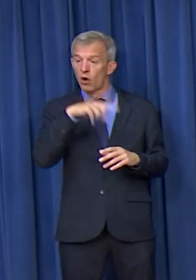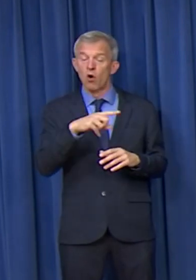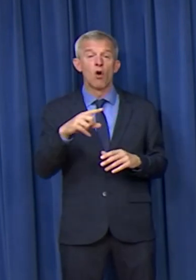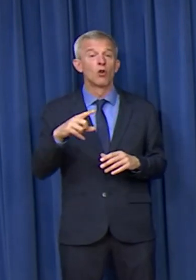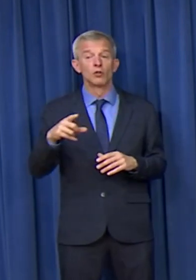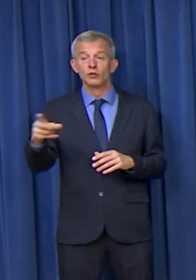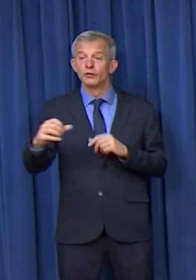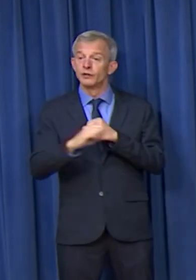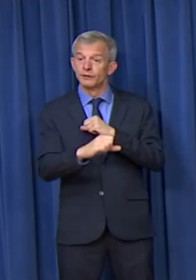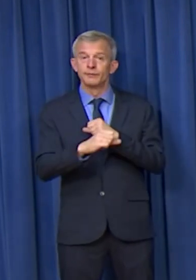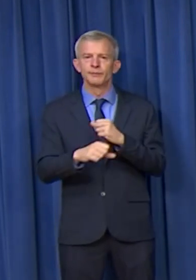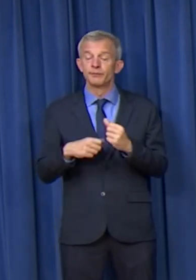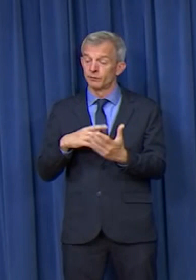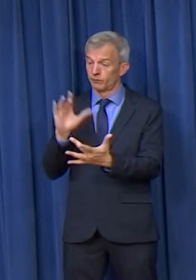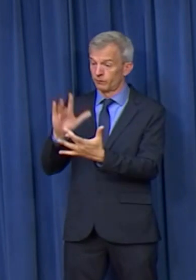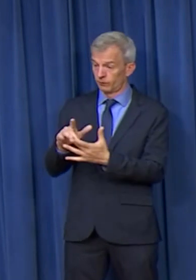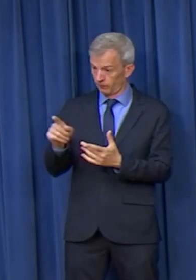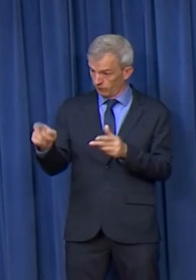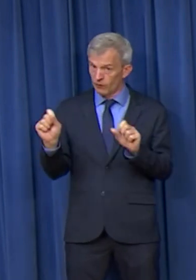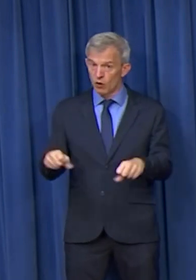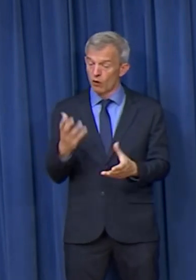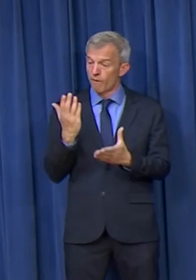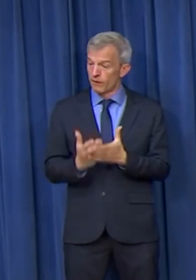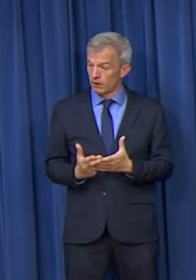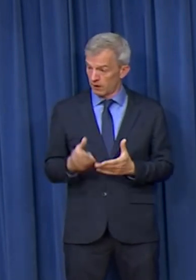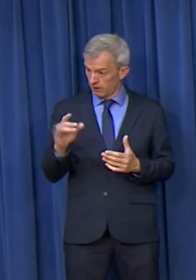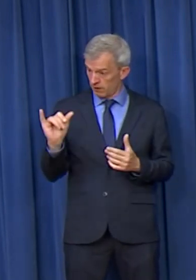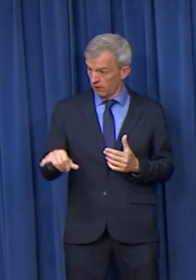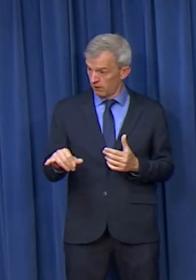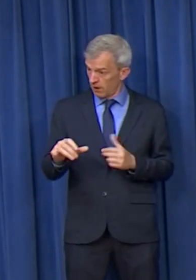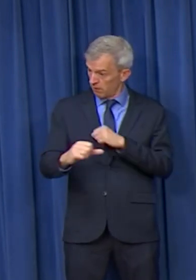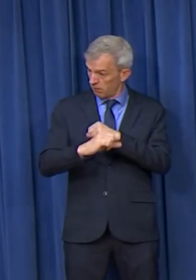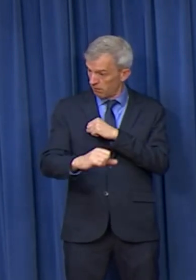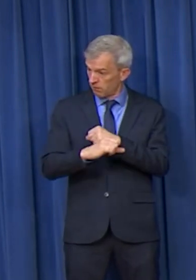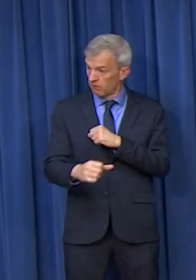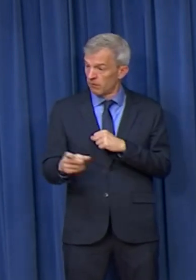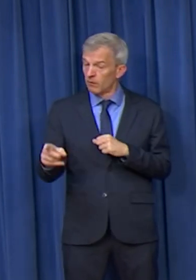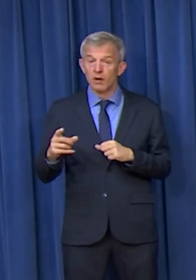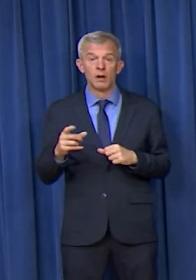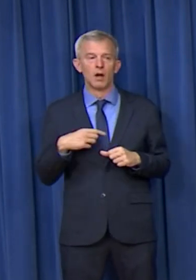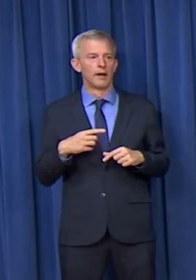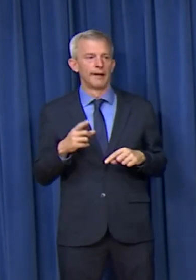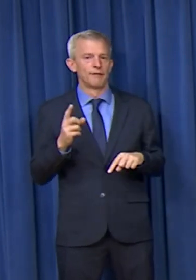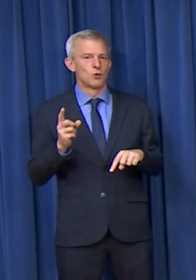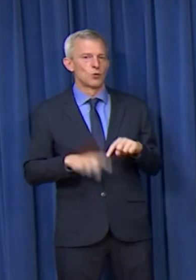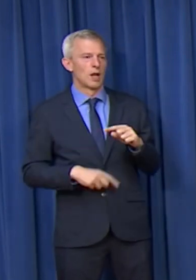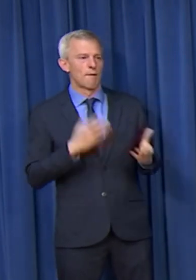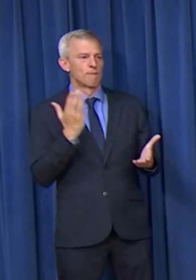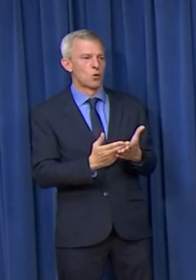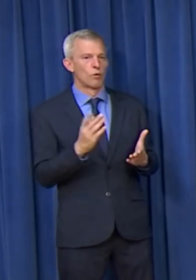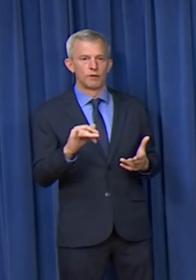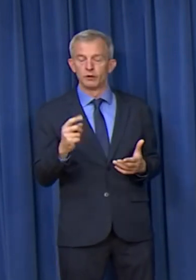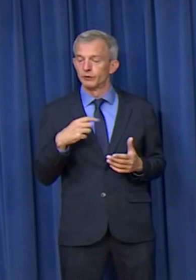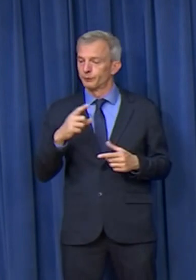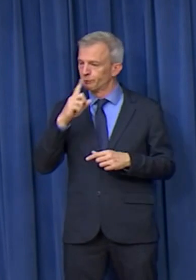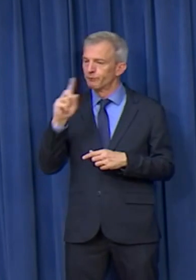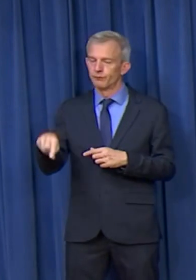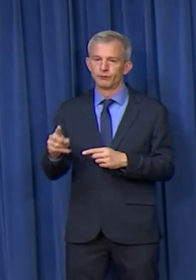if they can't, asking them to cease and desist. And if that doesn't happen, as in this case, we reached a stipulated